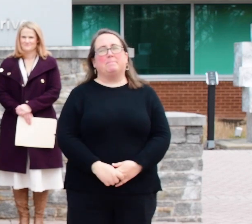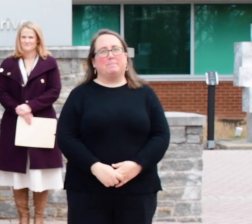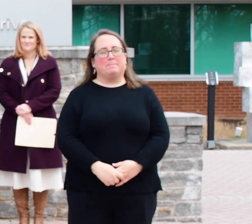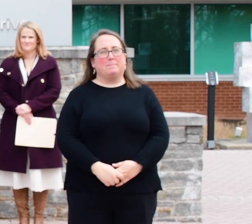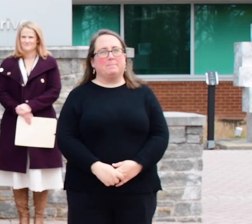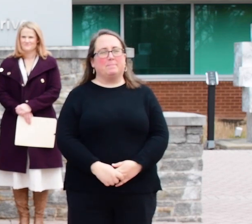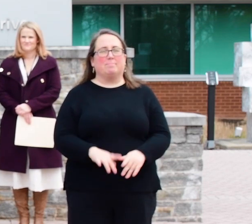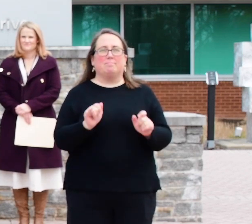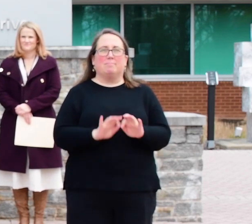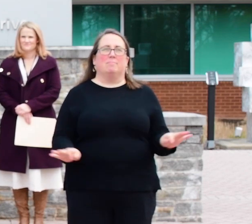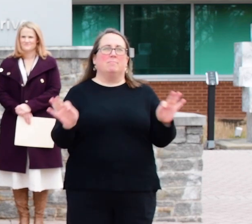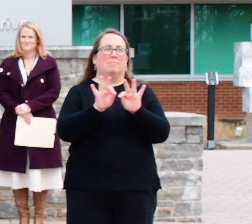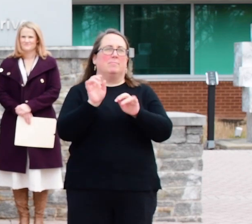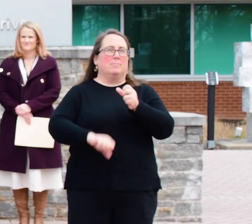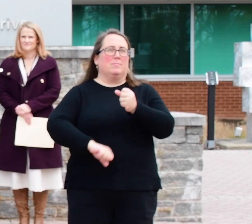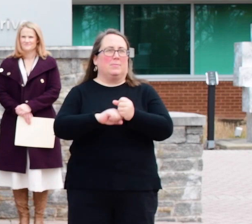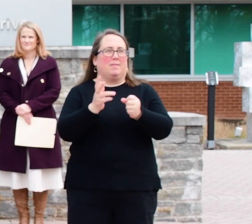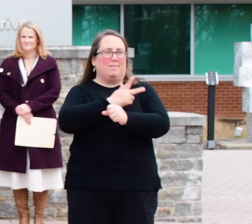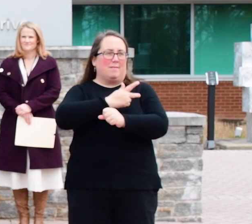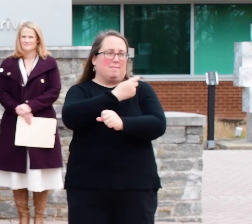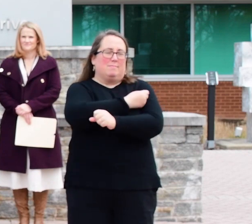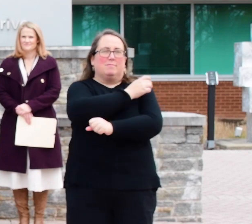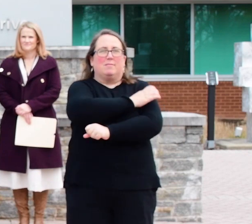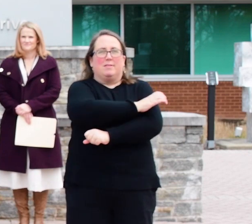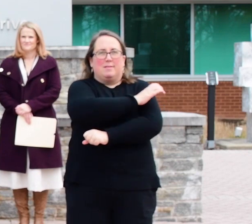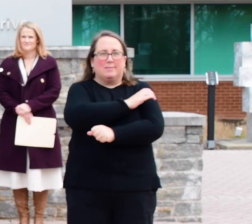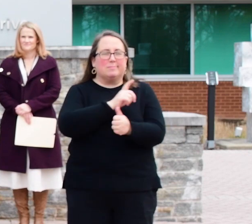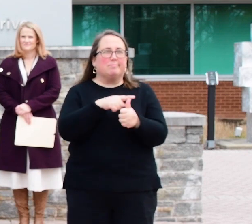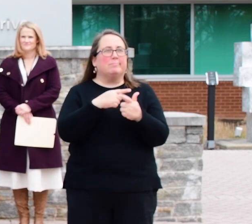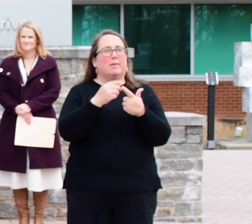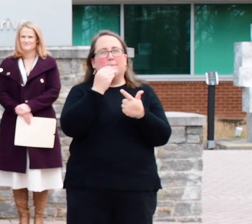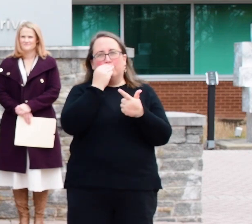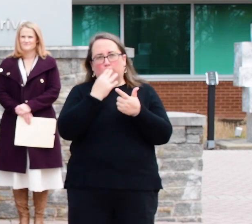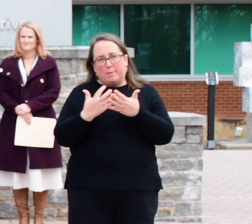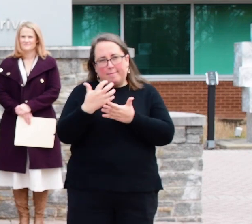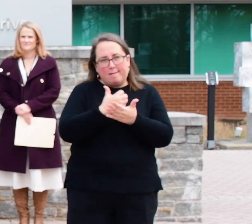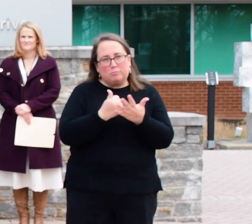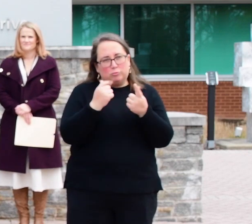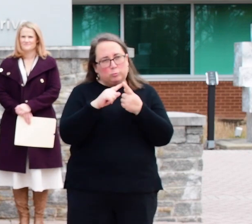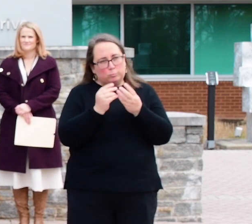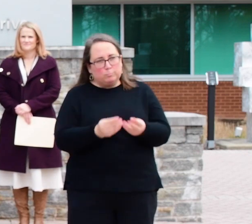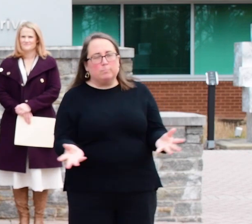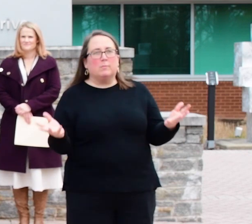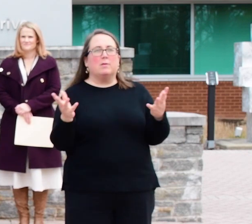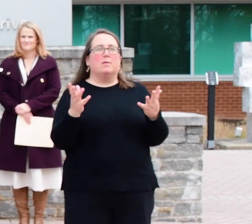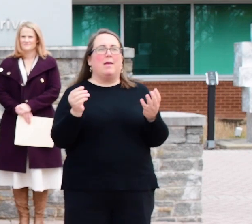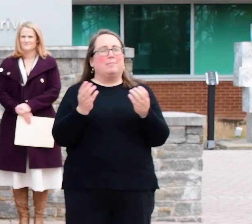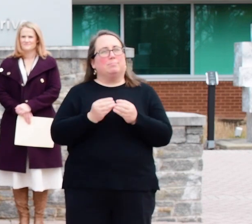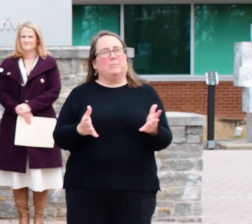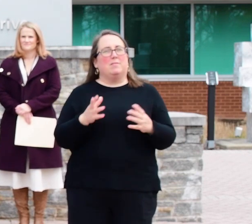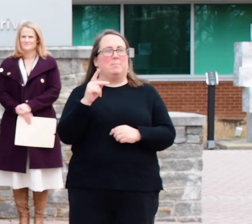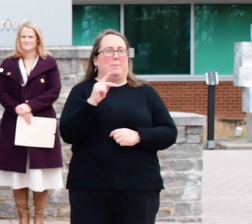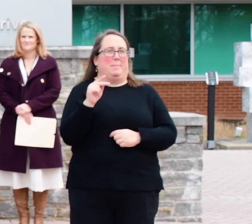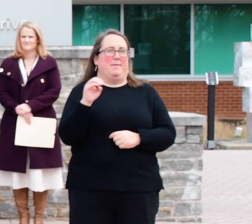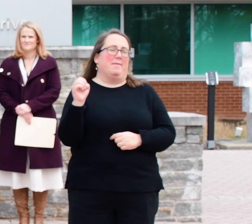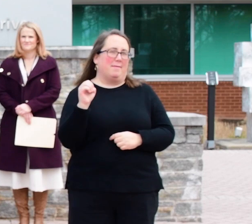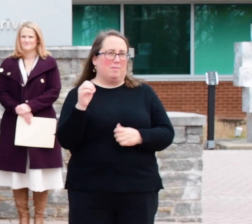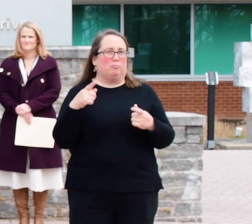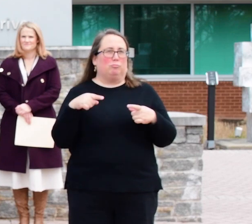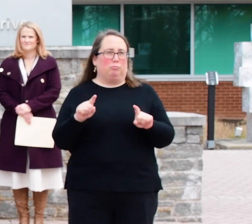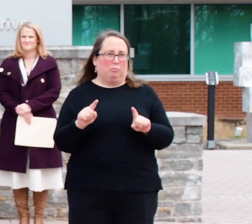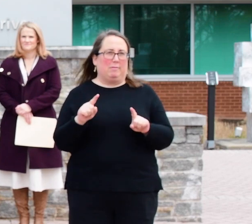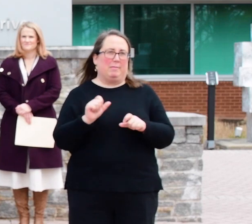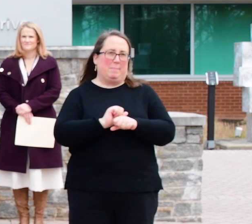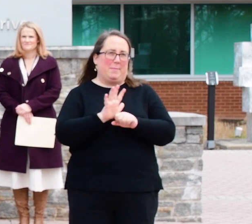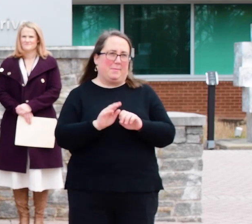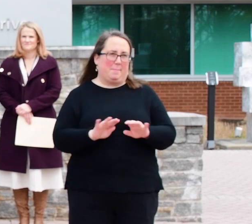They were critical in supporting vaccination clinics, food drives, and the distribution of personal protective equipment during the